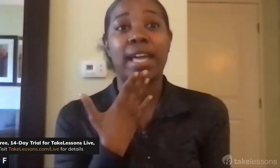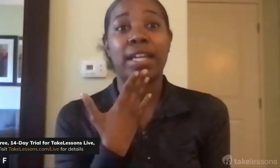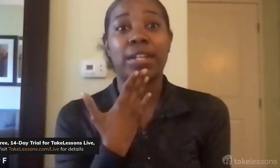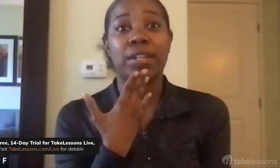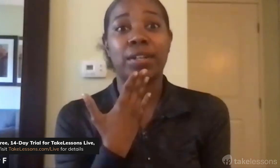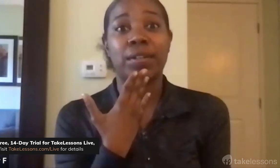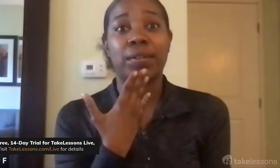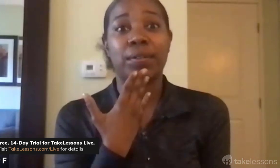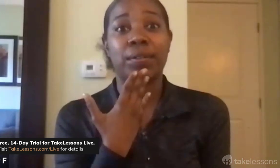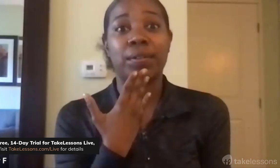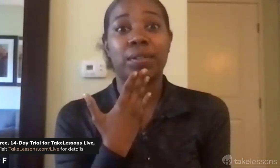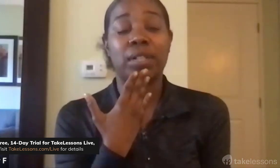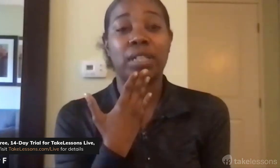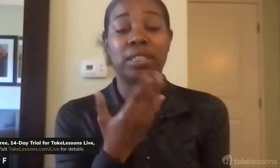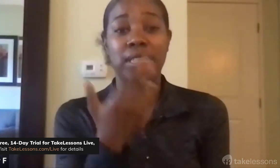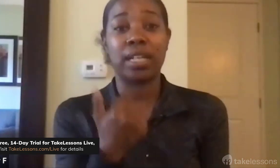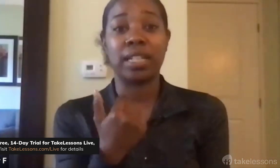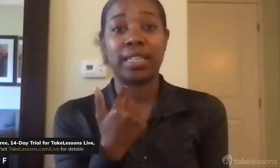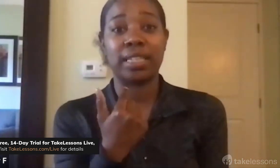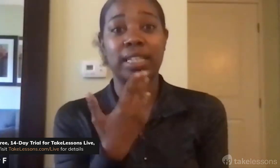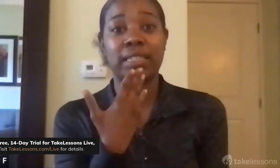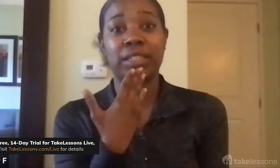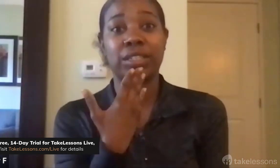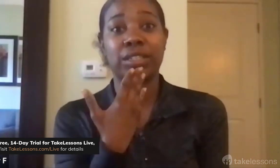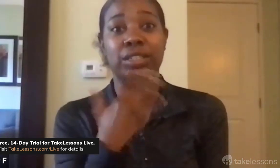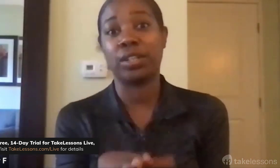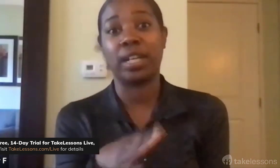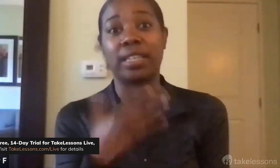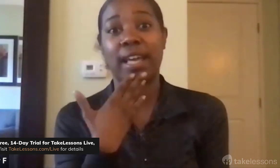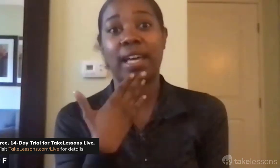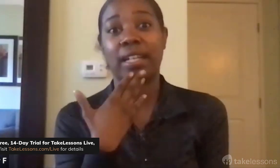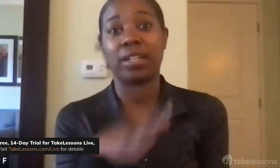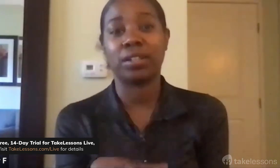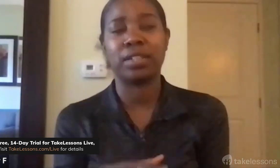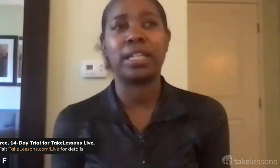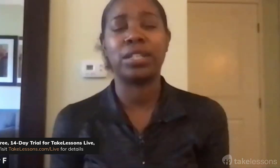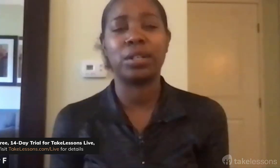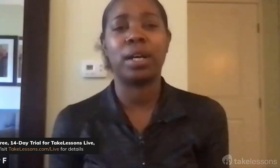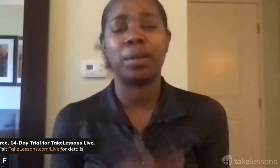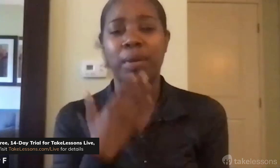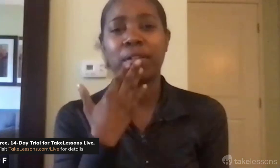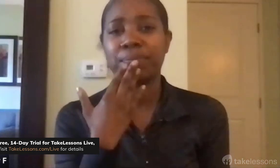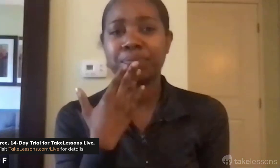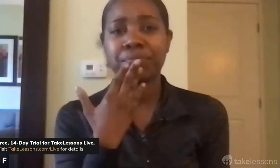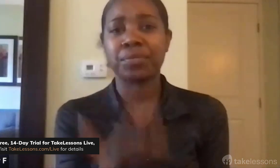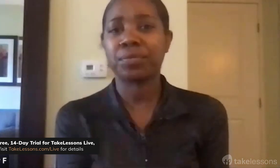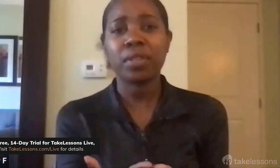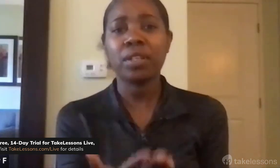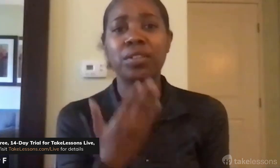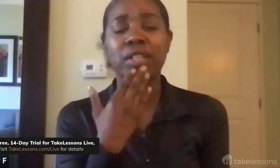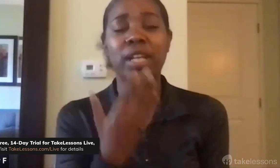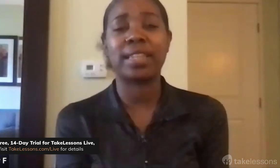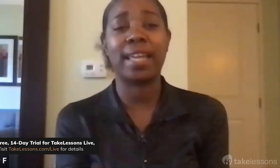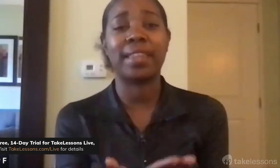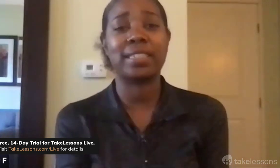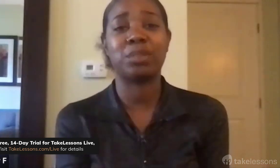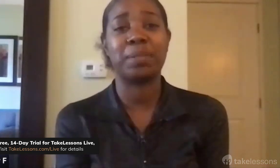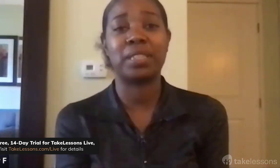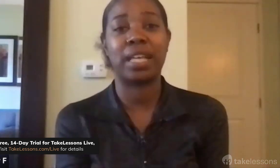head, is stuck like this, and you just go like that, like no, thank you, or you go like that, that just means thank